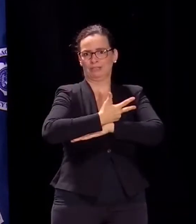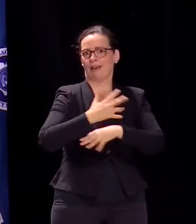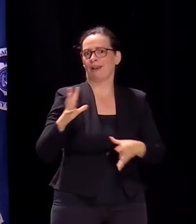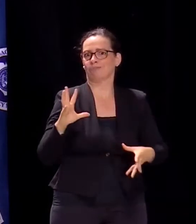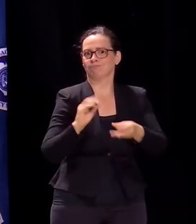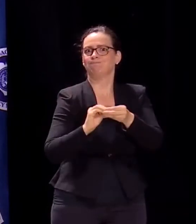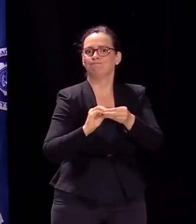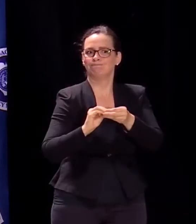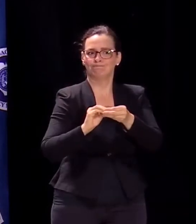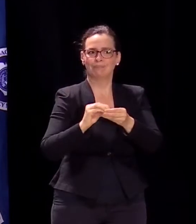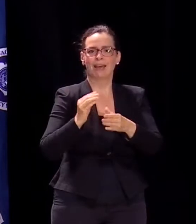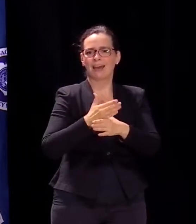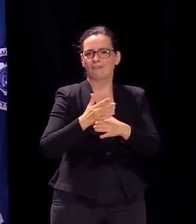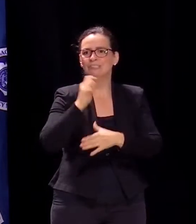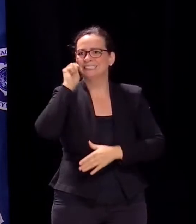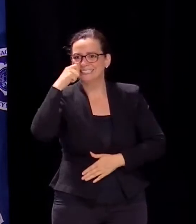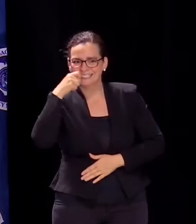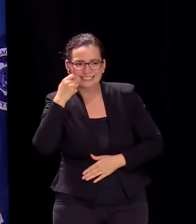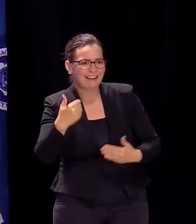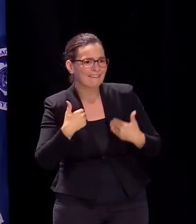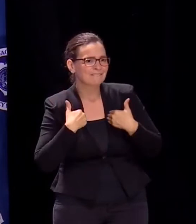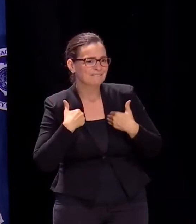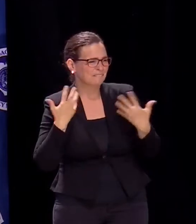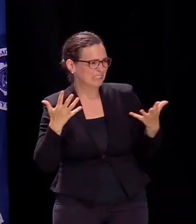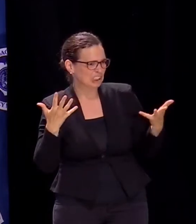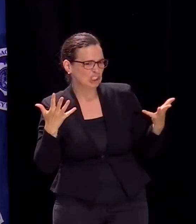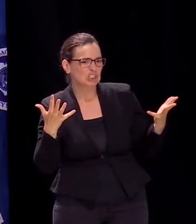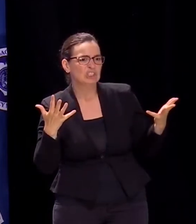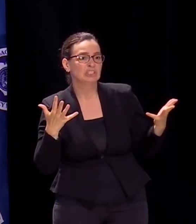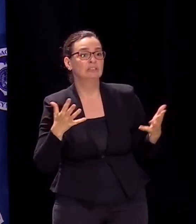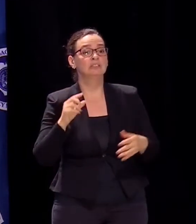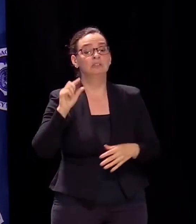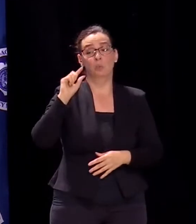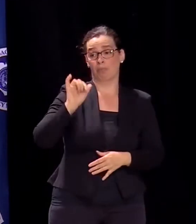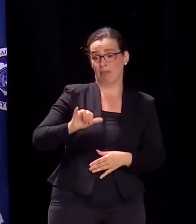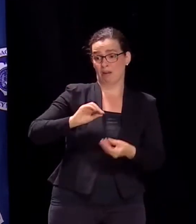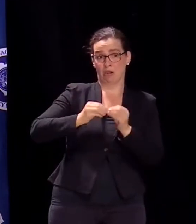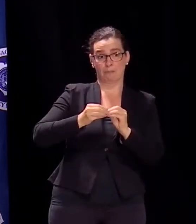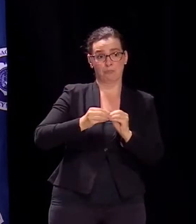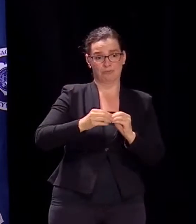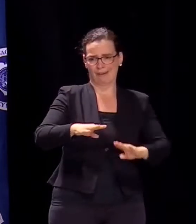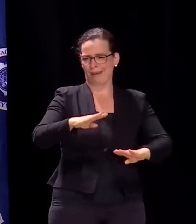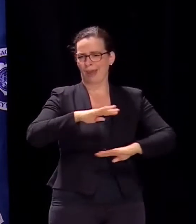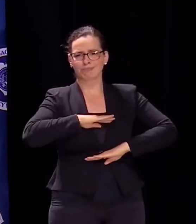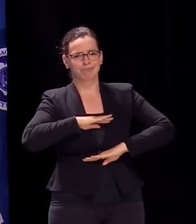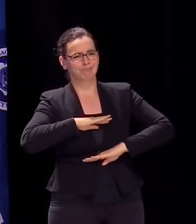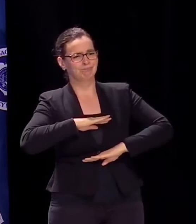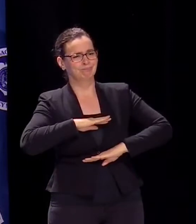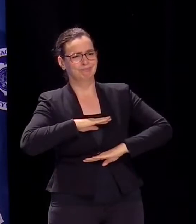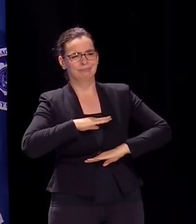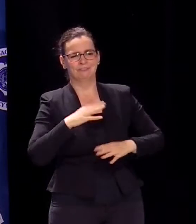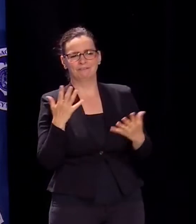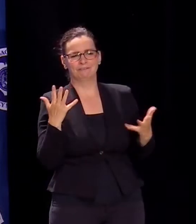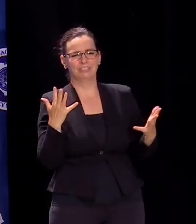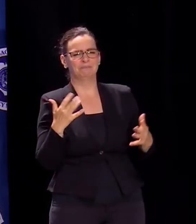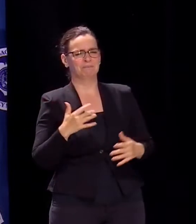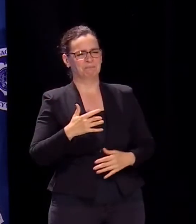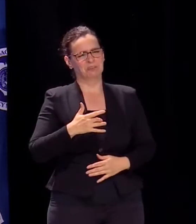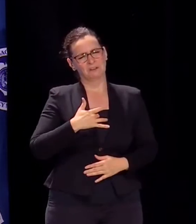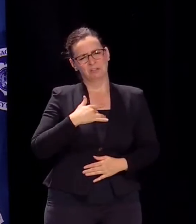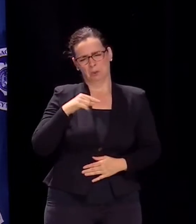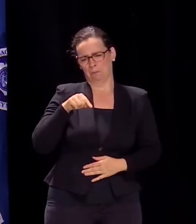of the governor's numbers related to the region for yesterday's infection rate. I think it was